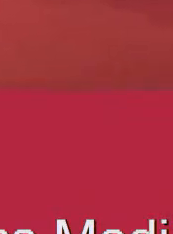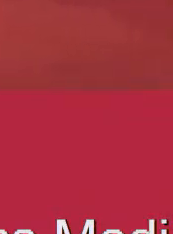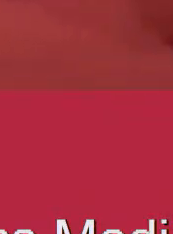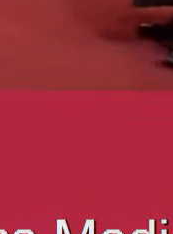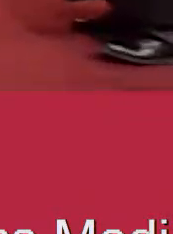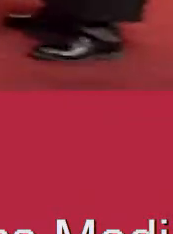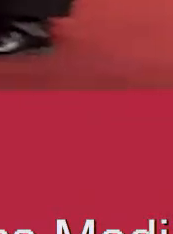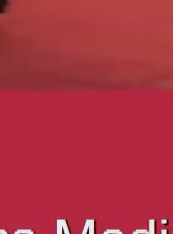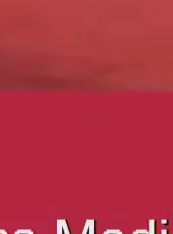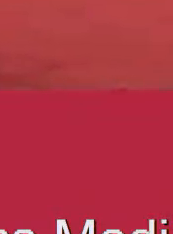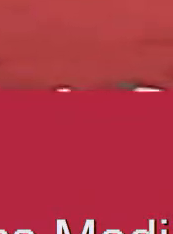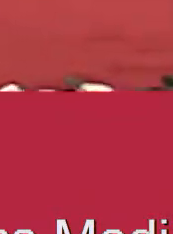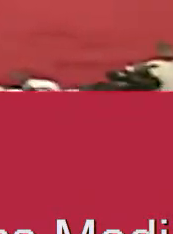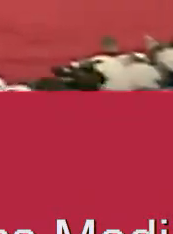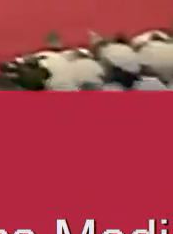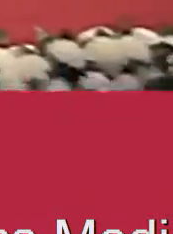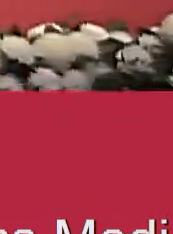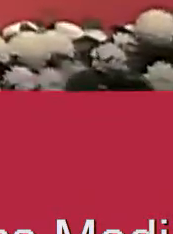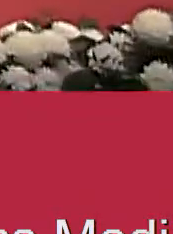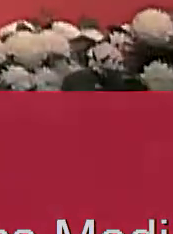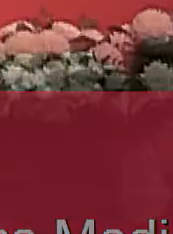Matthew Keeley, honors.